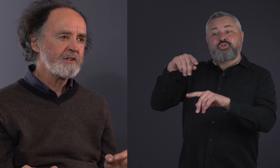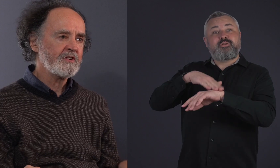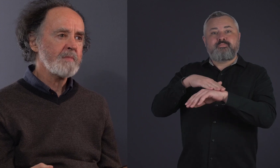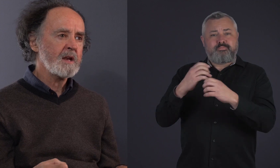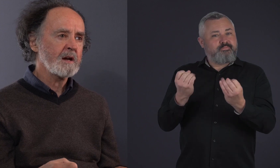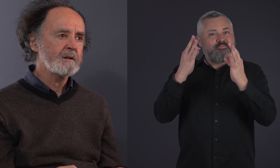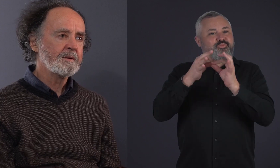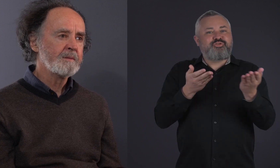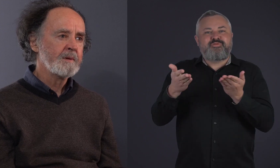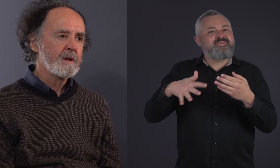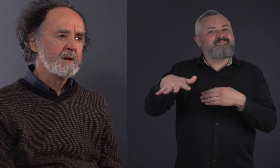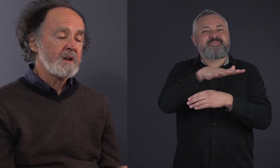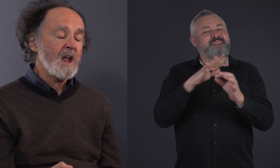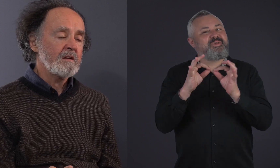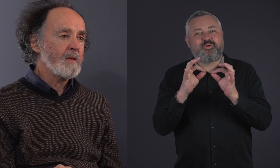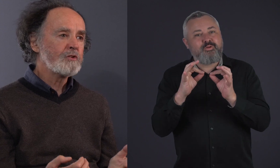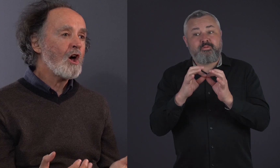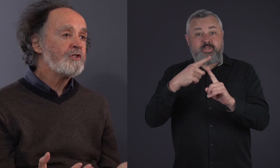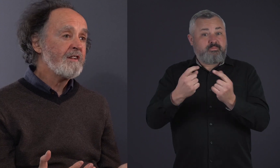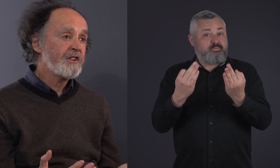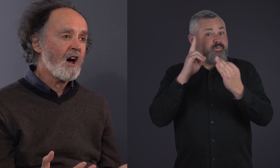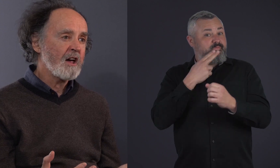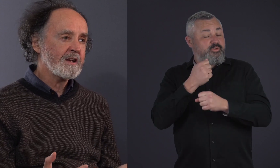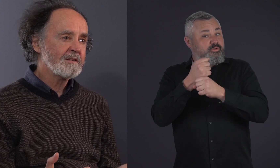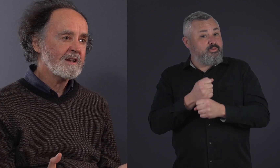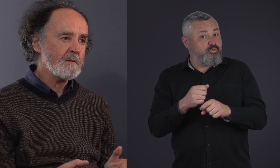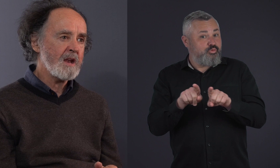in Bendigo. None, and there was no deaf society in Bendigo.